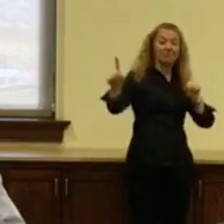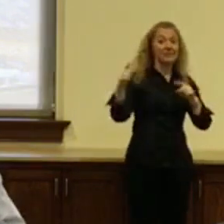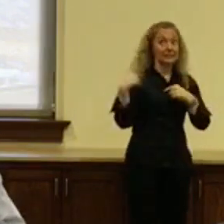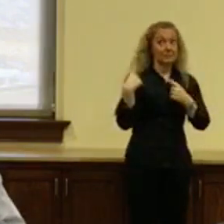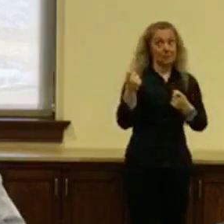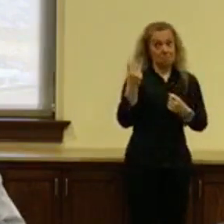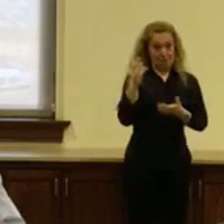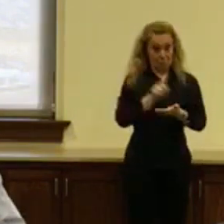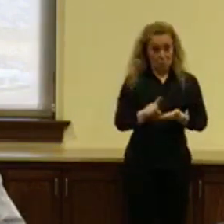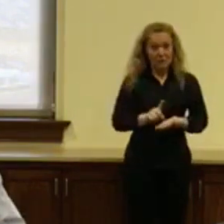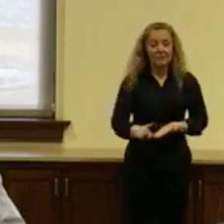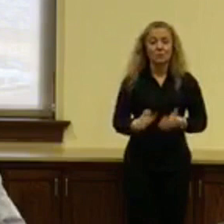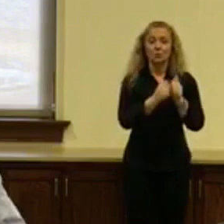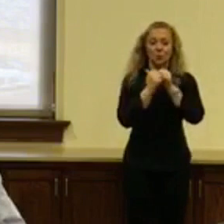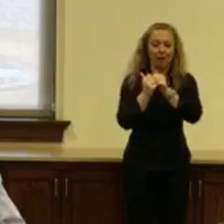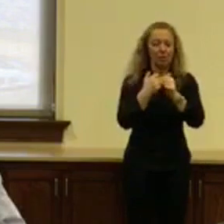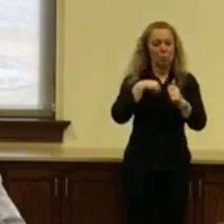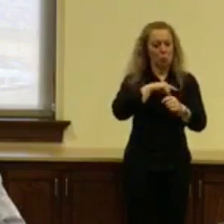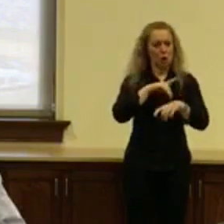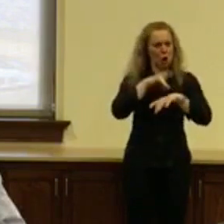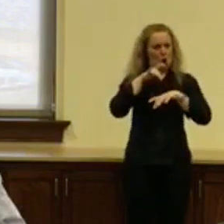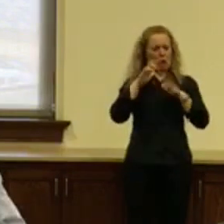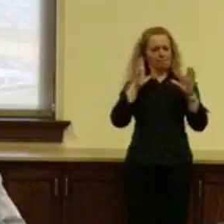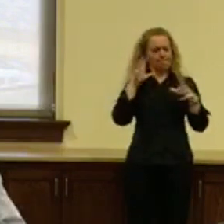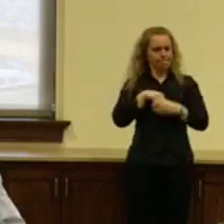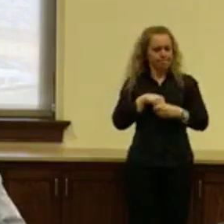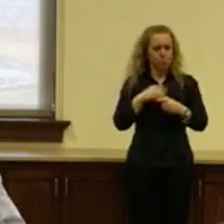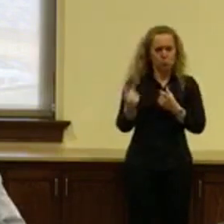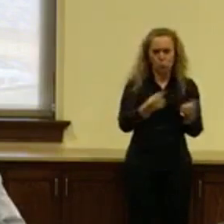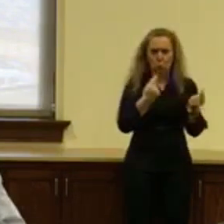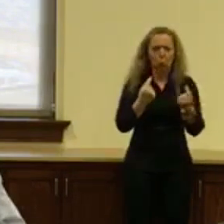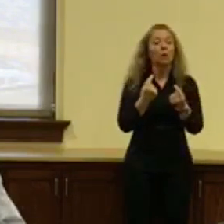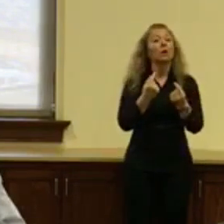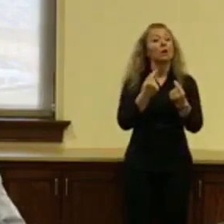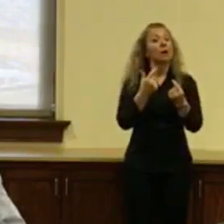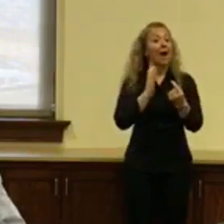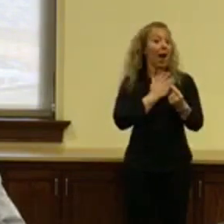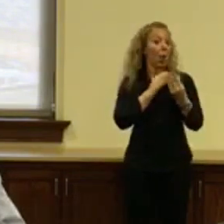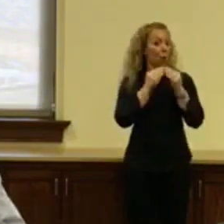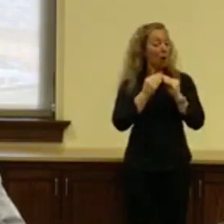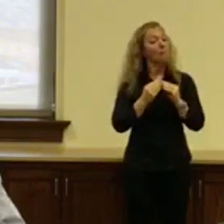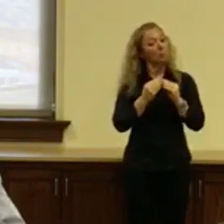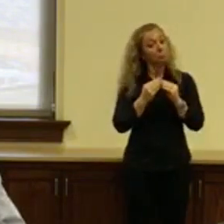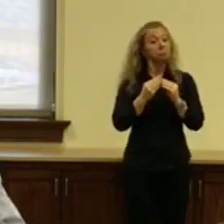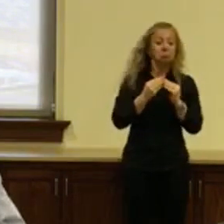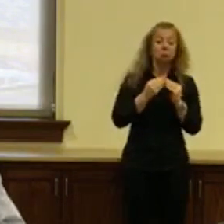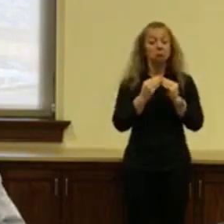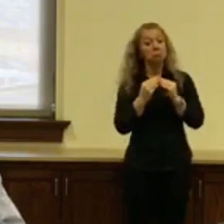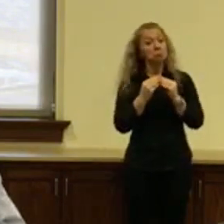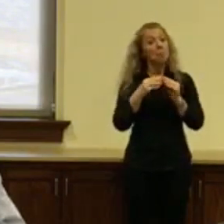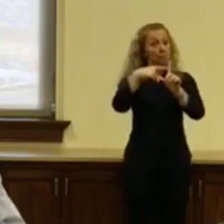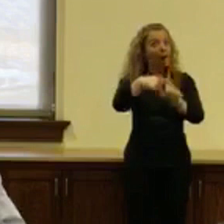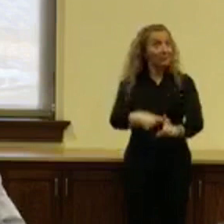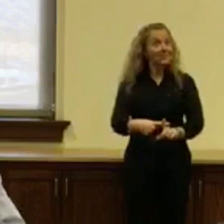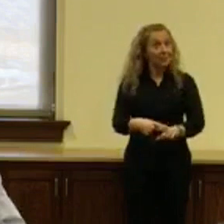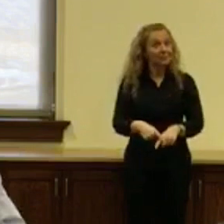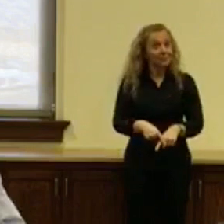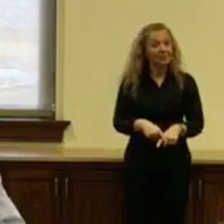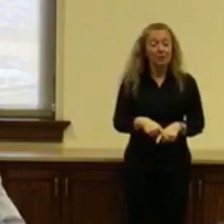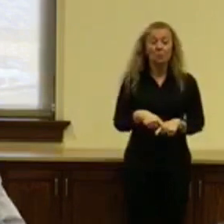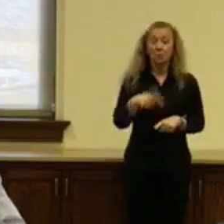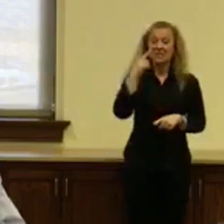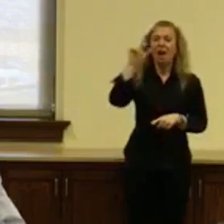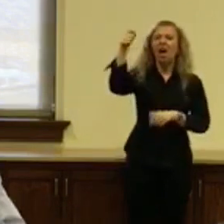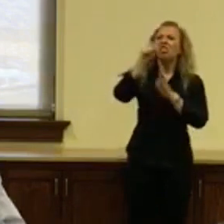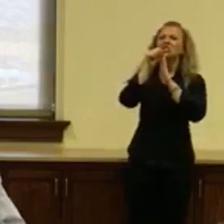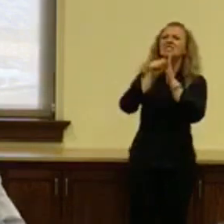We got on this early, and I can tell you so far the numbers have been very, very positive. When you look at some of the other places around the